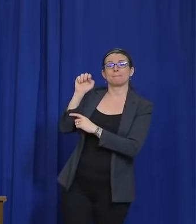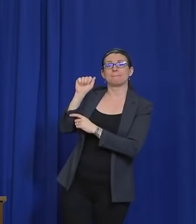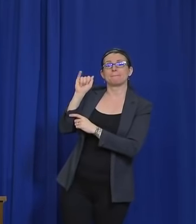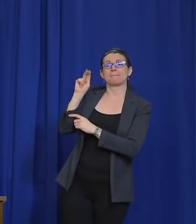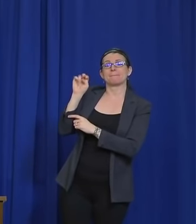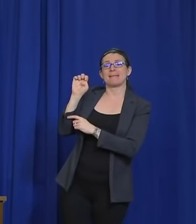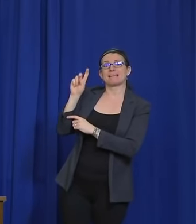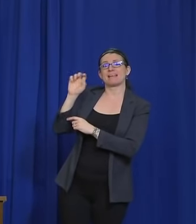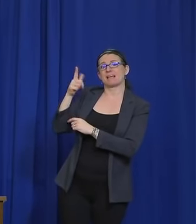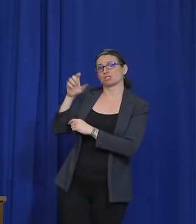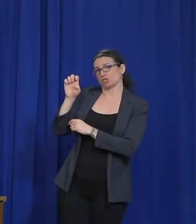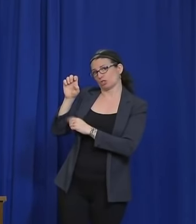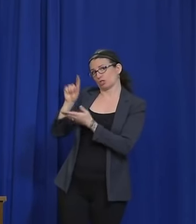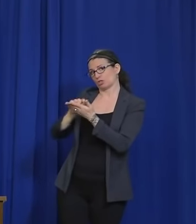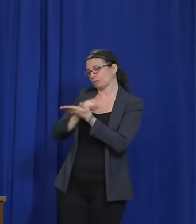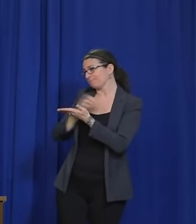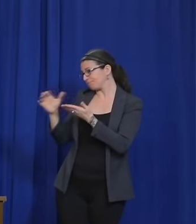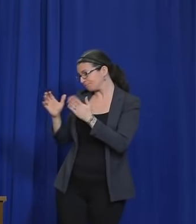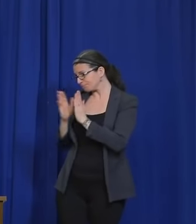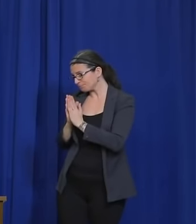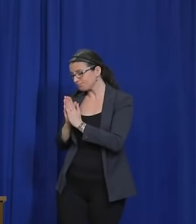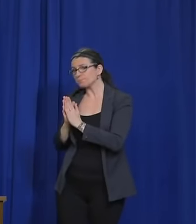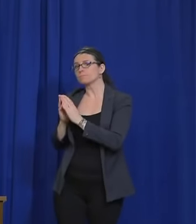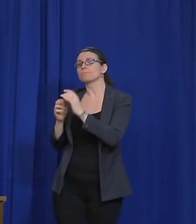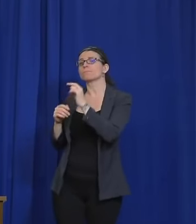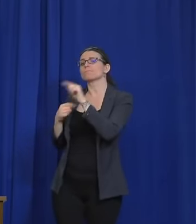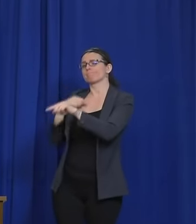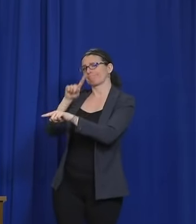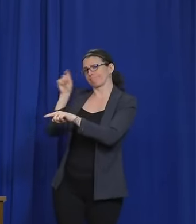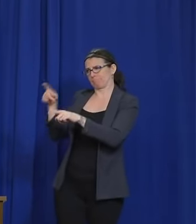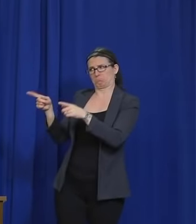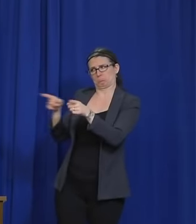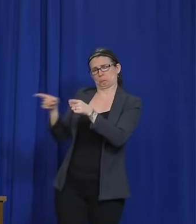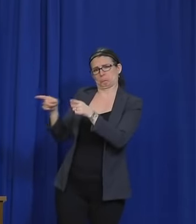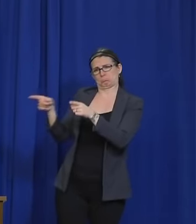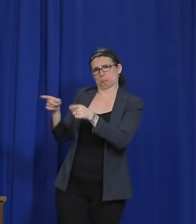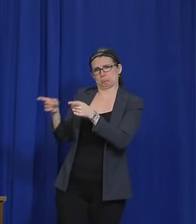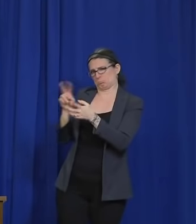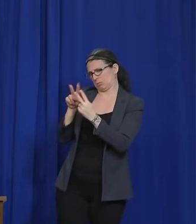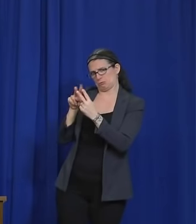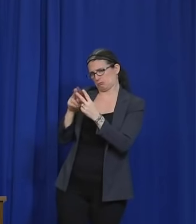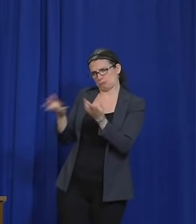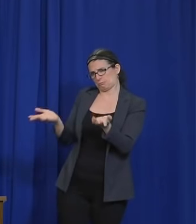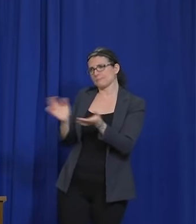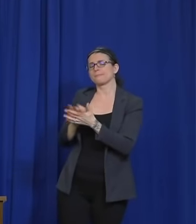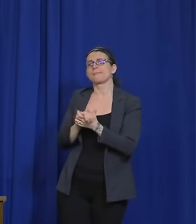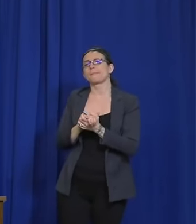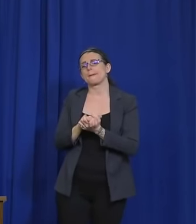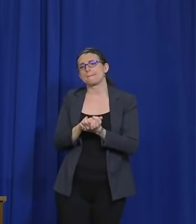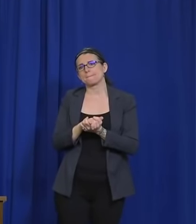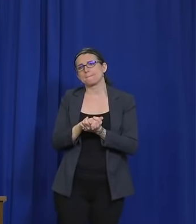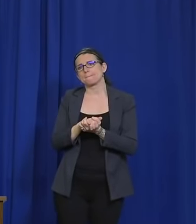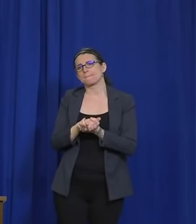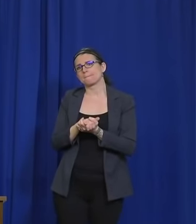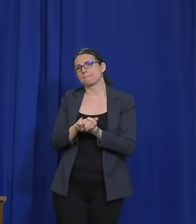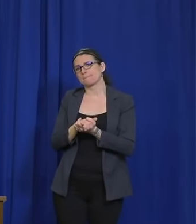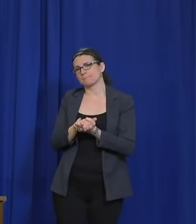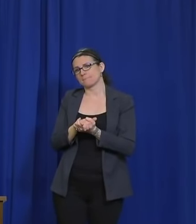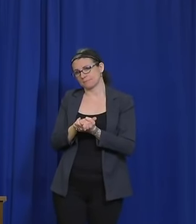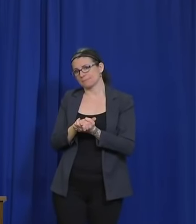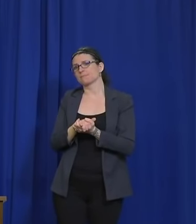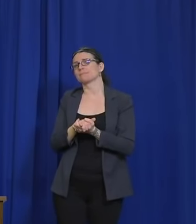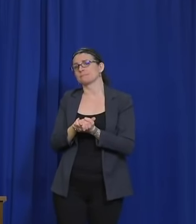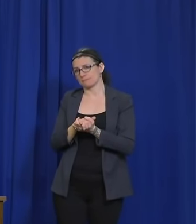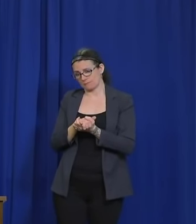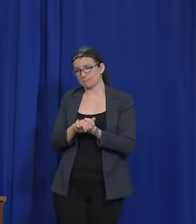Yes, thank you, Commissioner Lambert. I have one for you and one for Governor Mills. Commissioner Lambert, has the state begun receiving the new antibody tests?